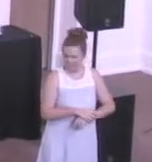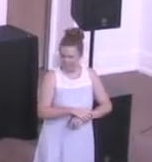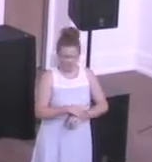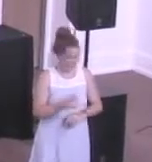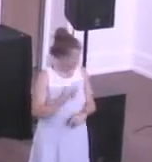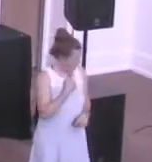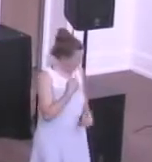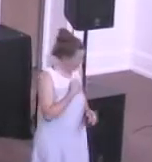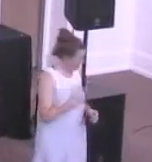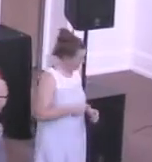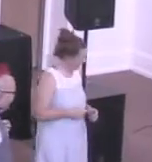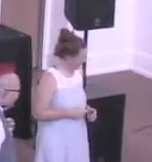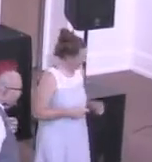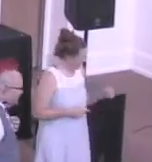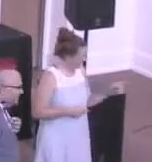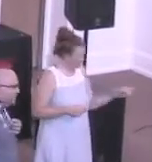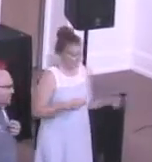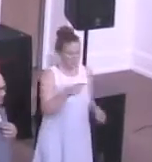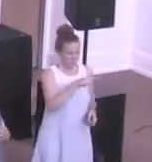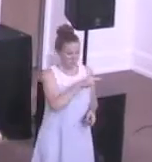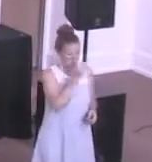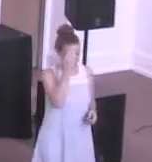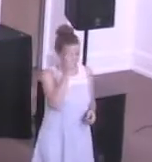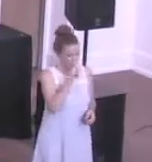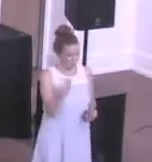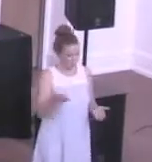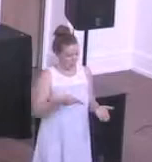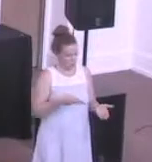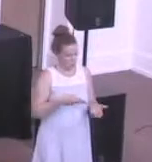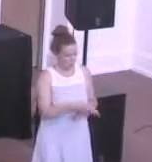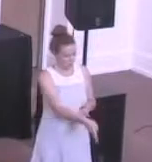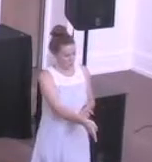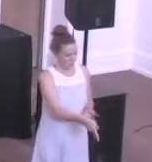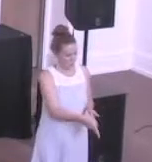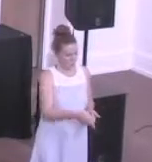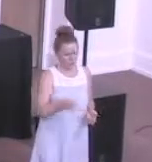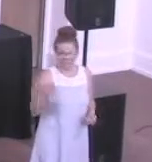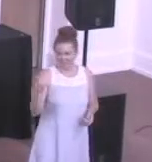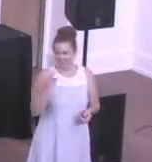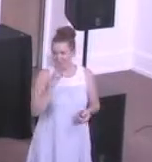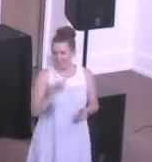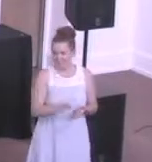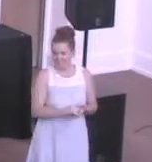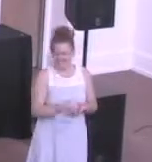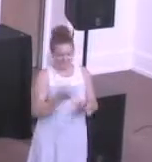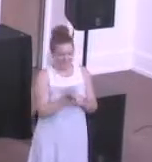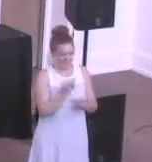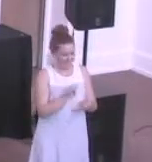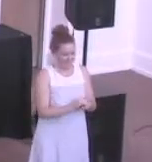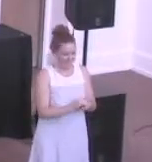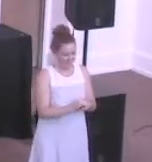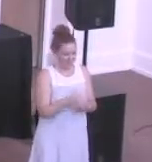What did she say? You know the truth. Yeah, been there, done that, got the t-shirt, right?